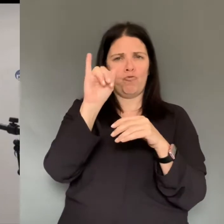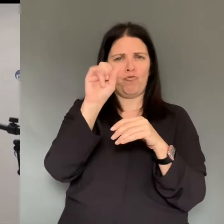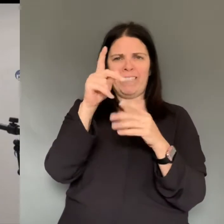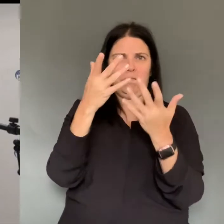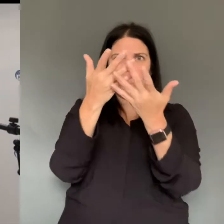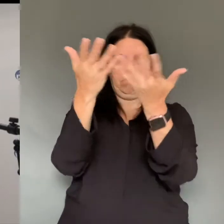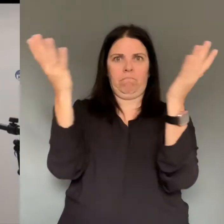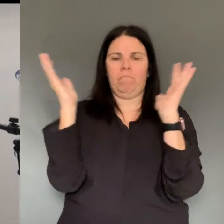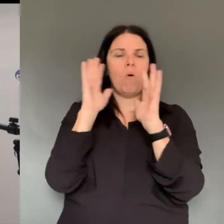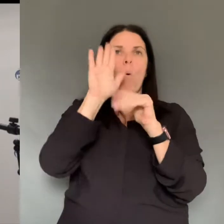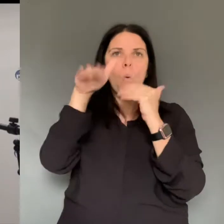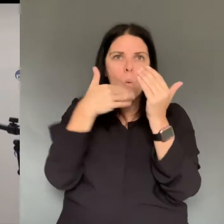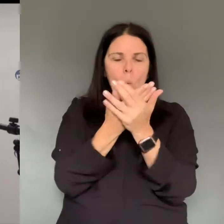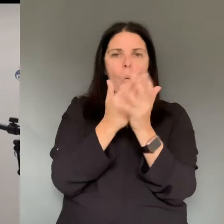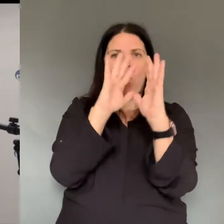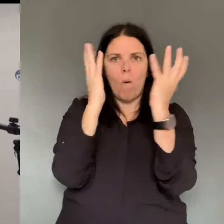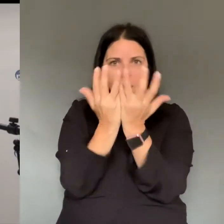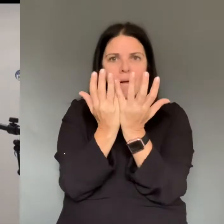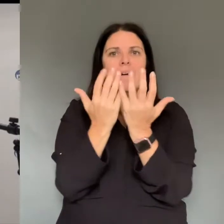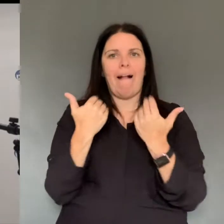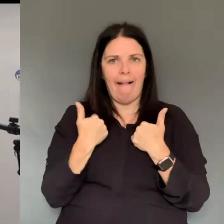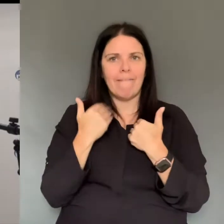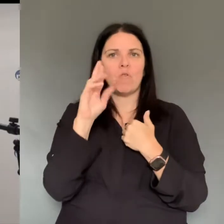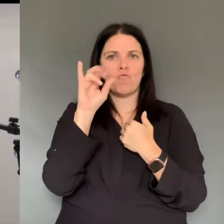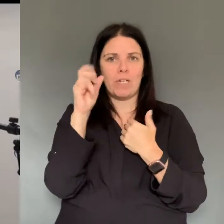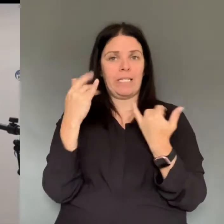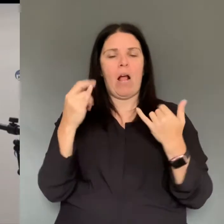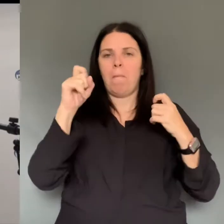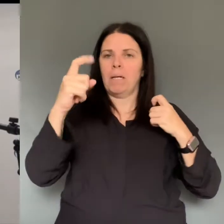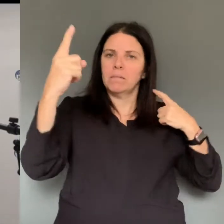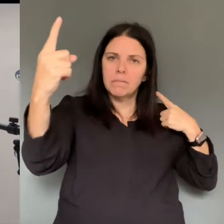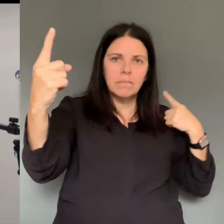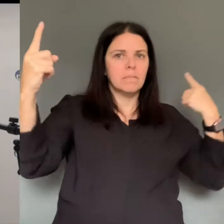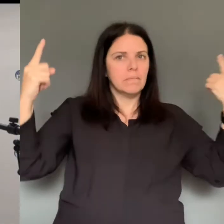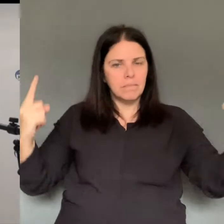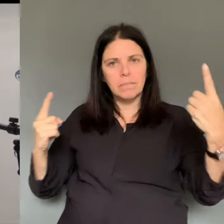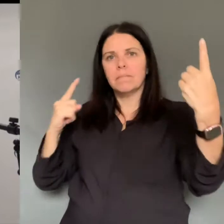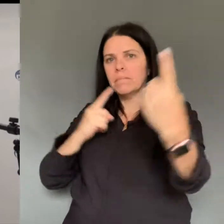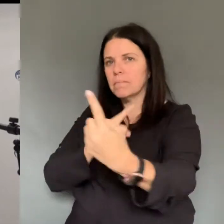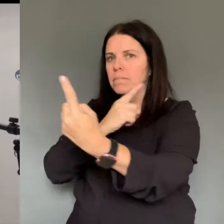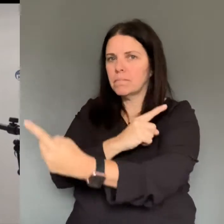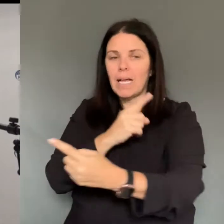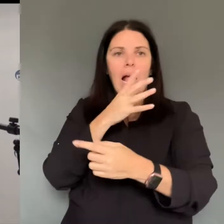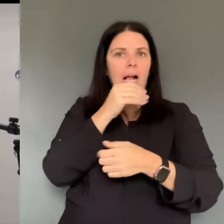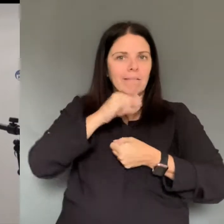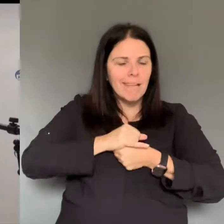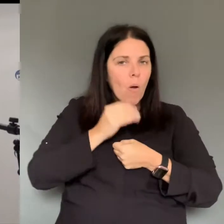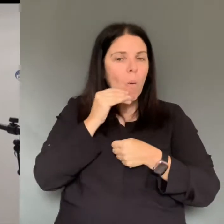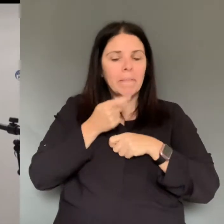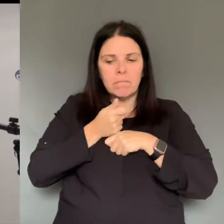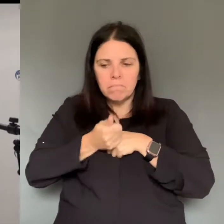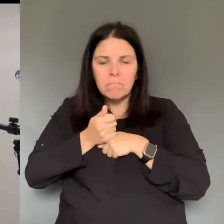and I'm just wondering if that is something that we might be able to get ourselves here.